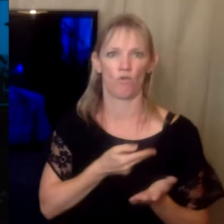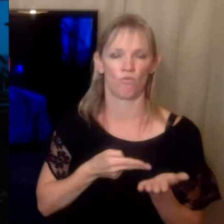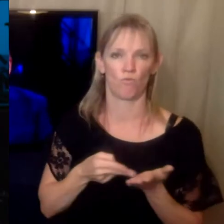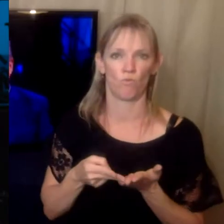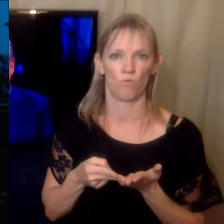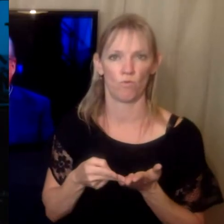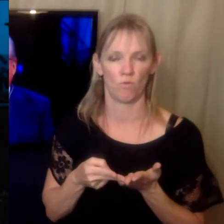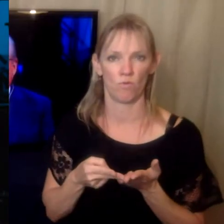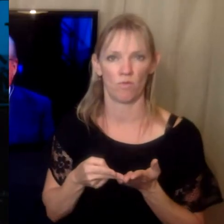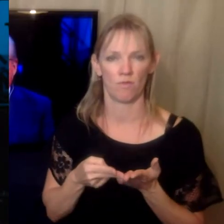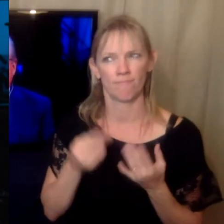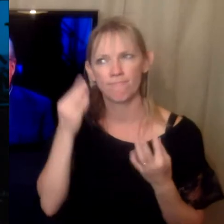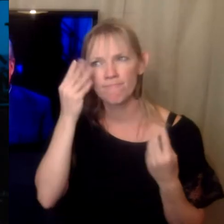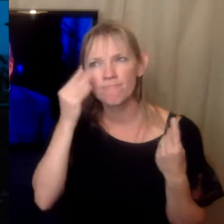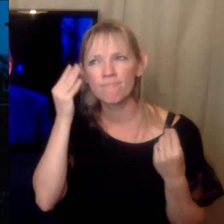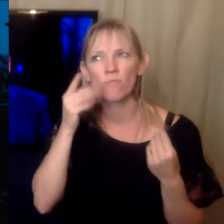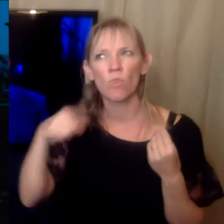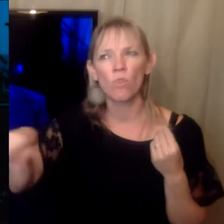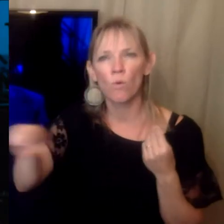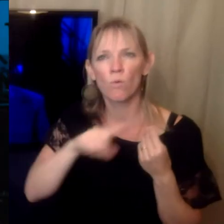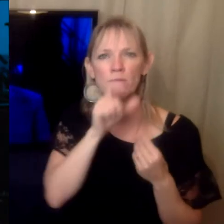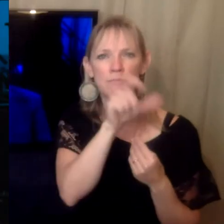Remember them.